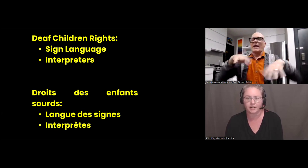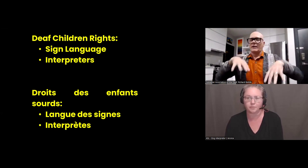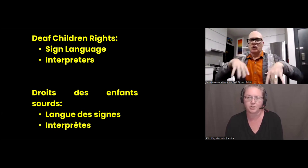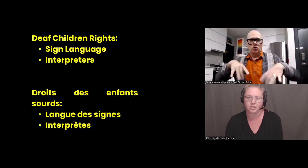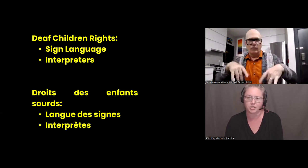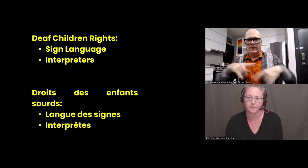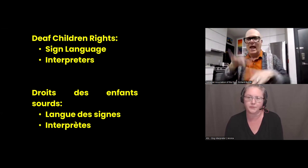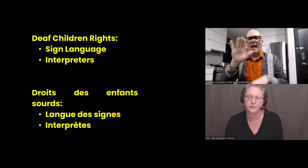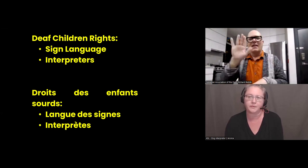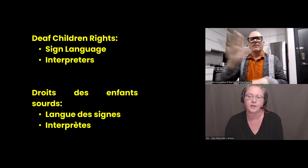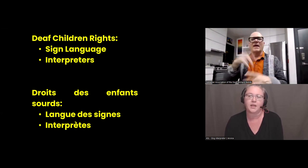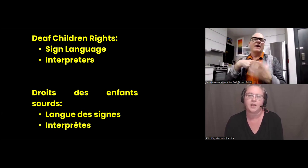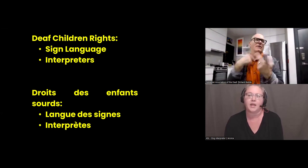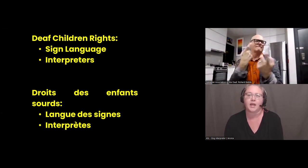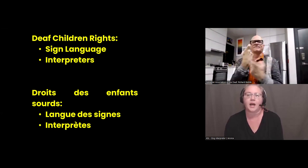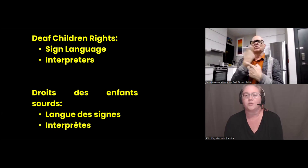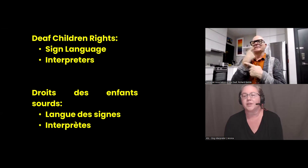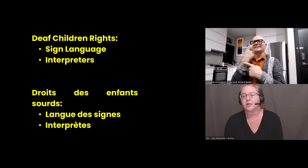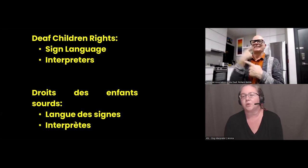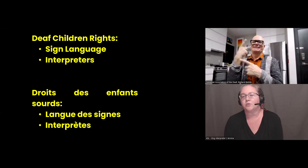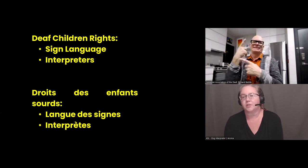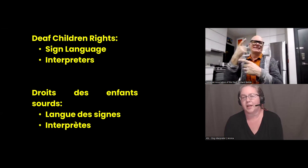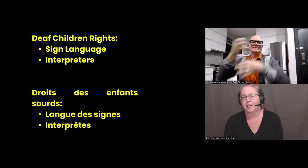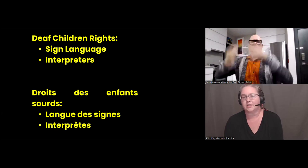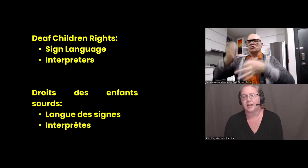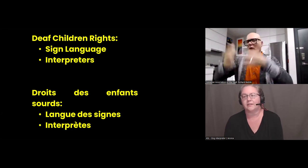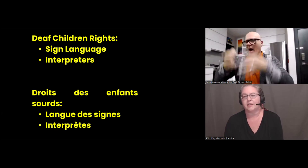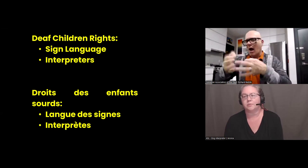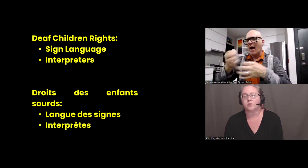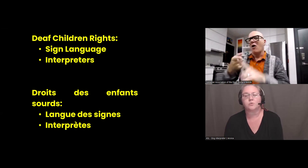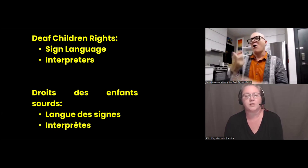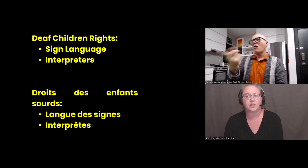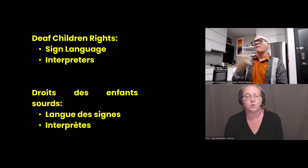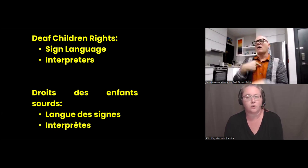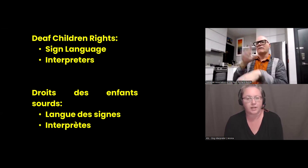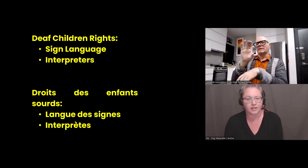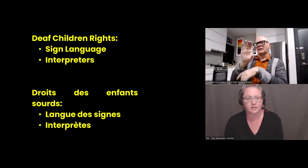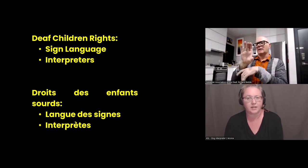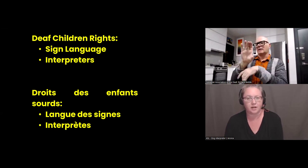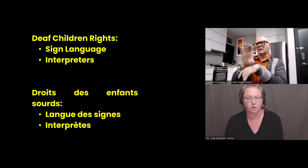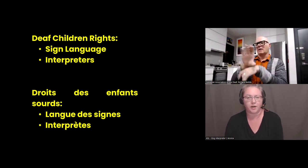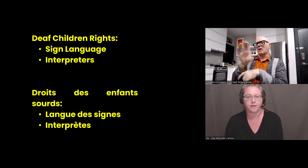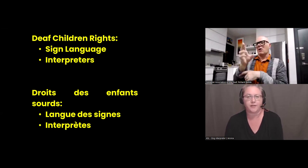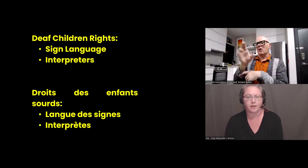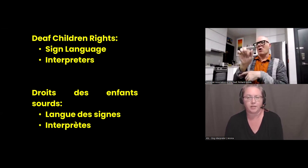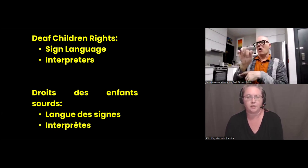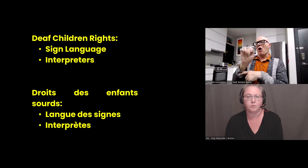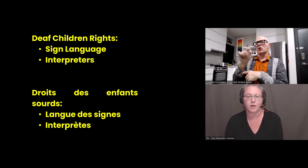that petition. We think about Newfoundland and the most recent court case there, where a family